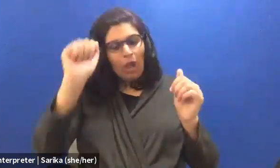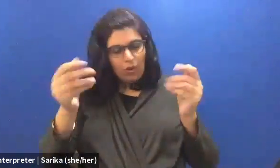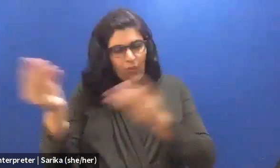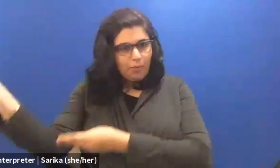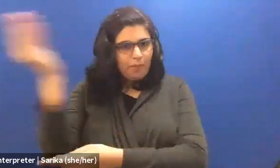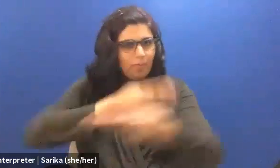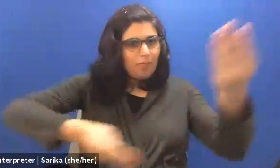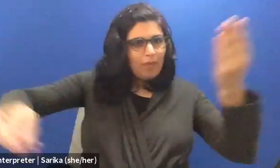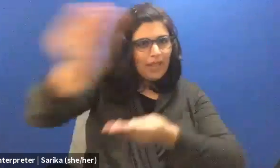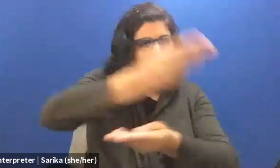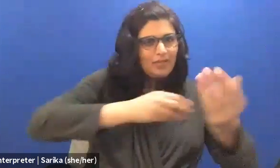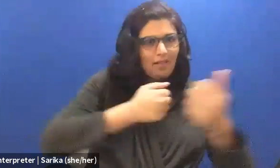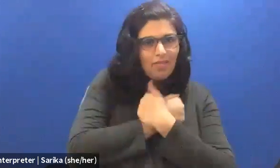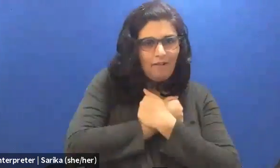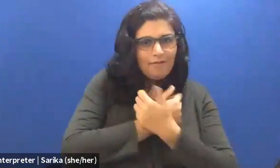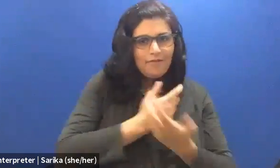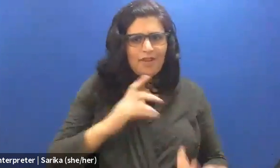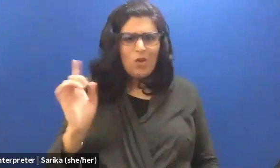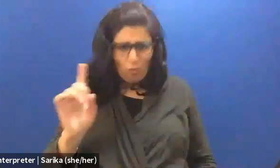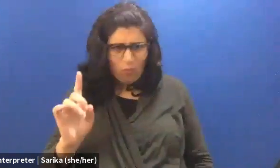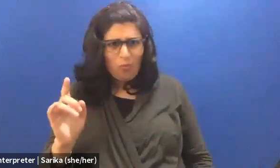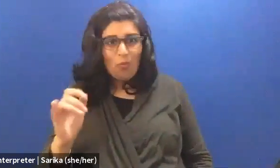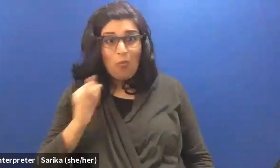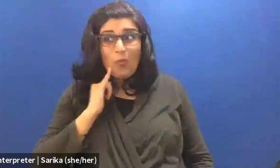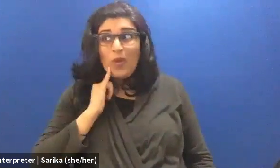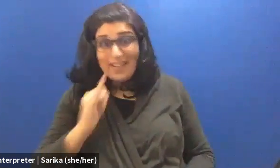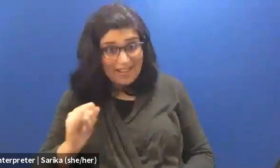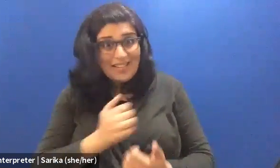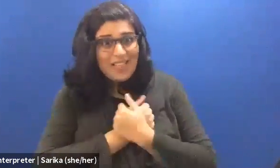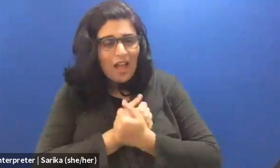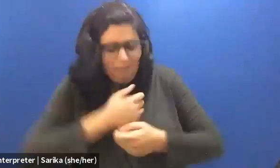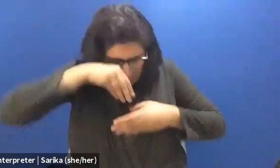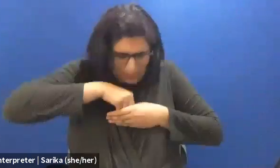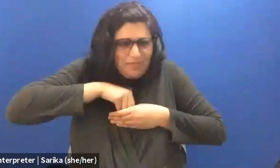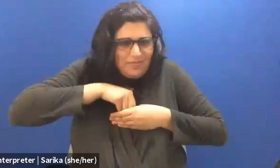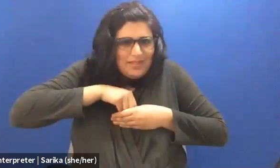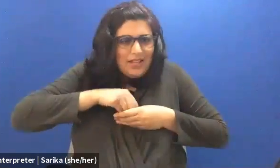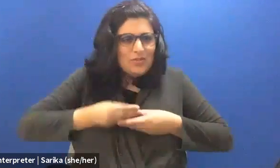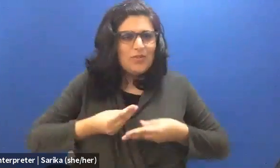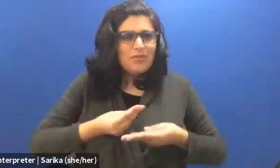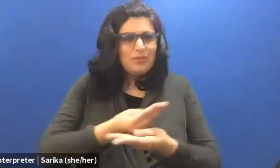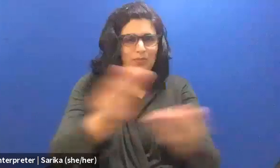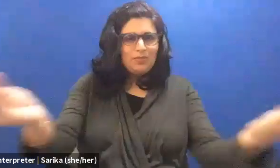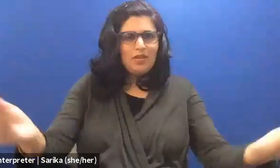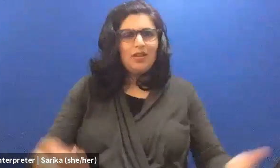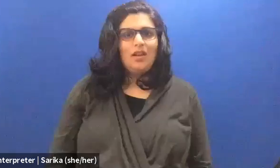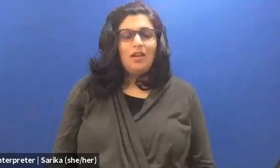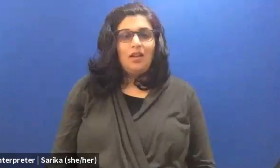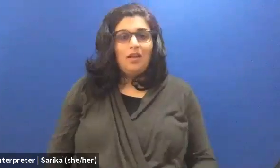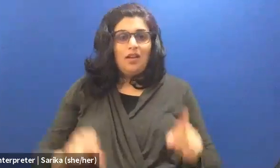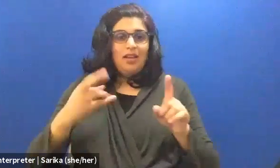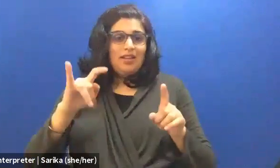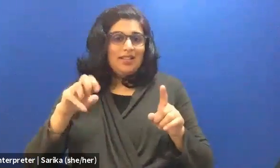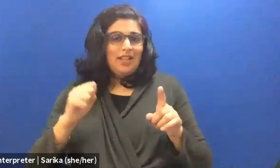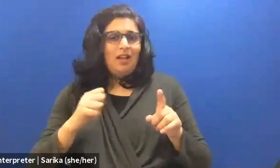on. And where is the love? It's within. So how are we going to move it forward? Man, Angelica, I just